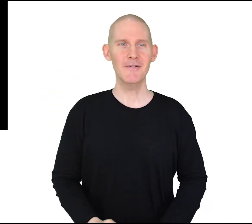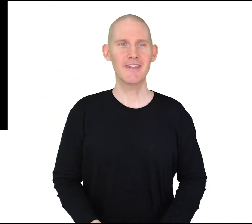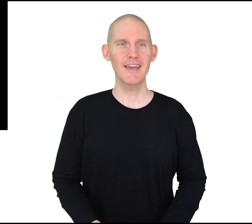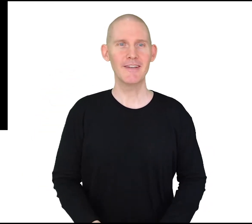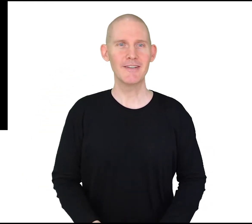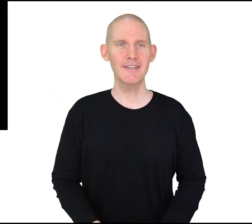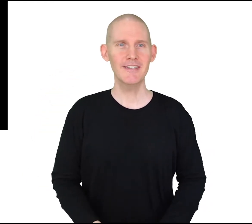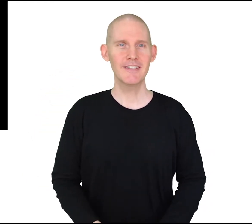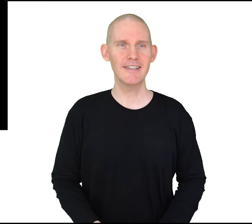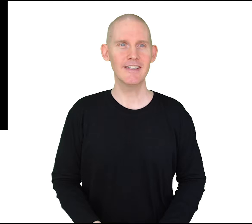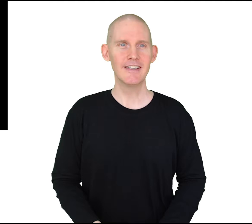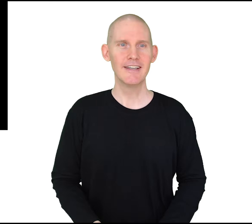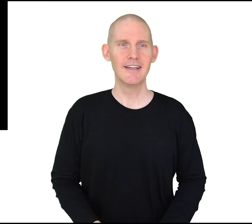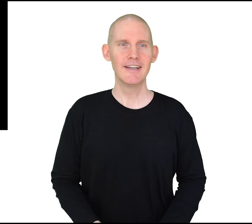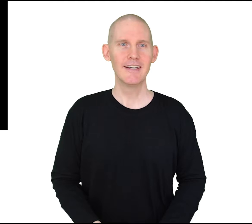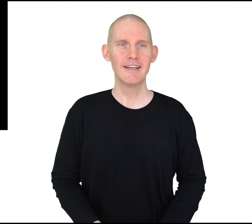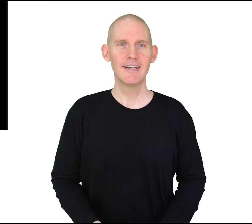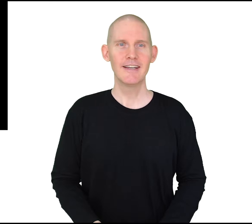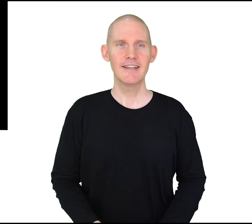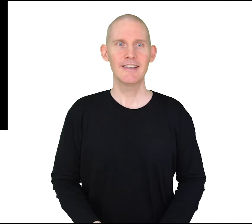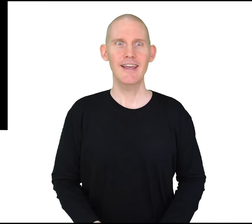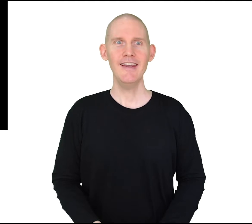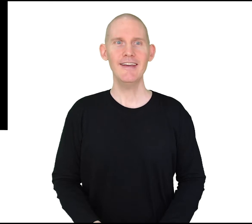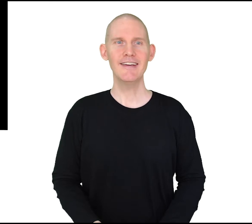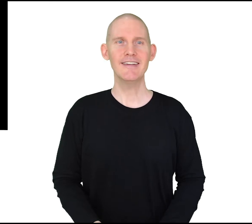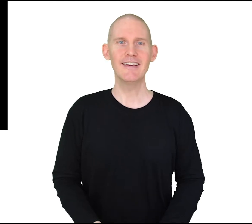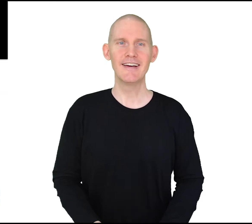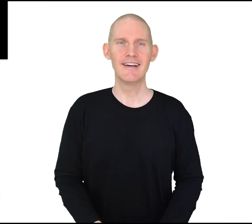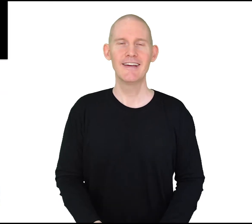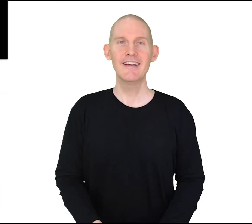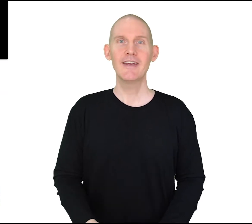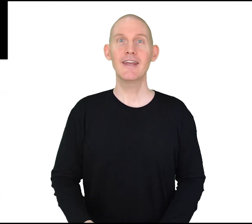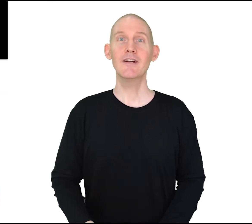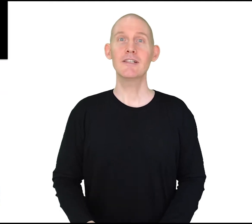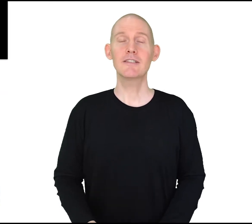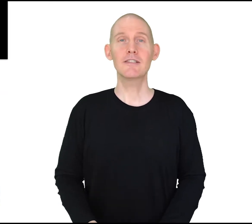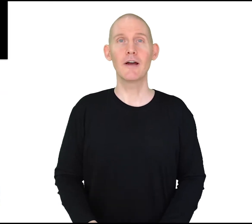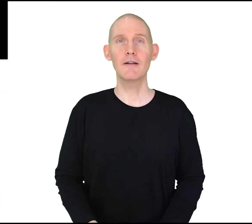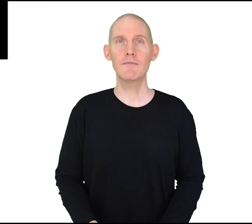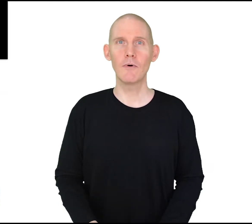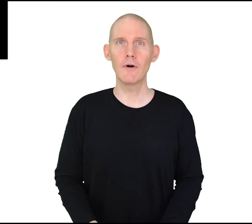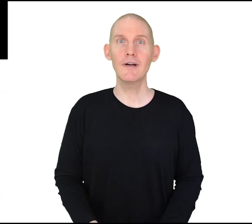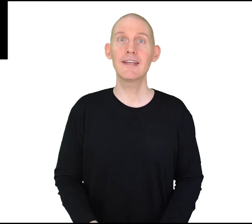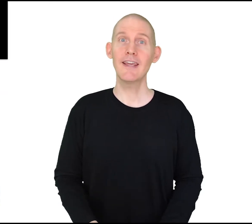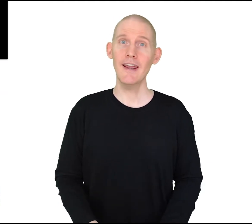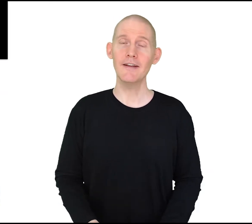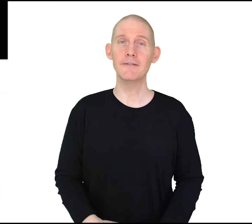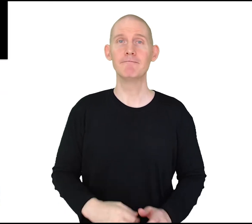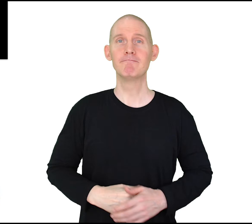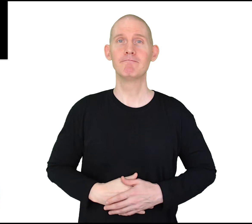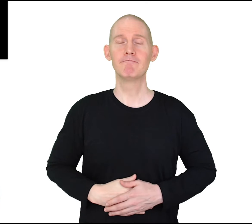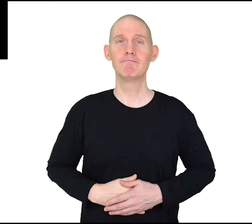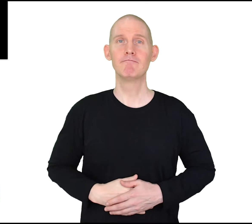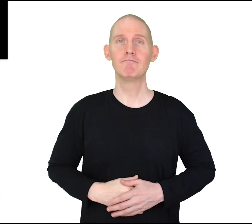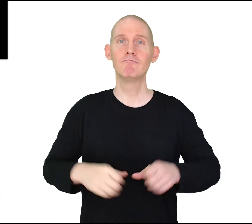Okay, good, good. Can. Here is the sign for can.